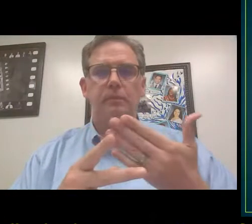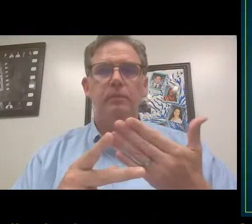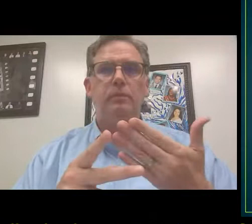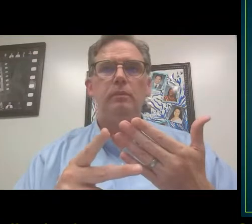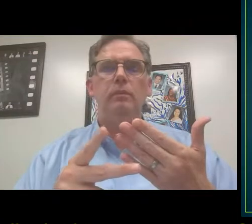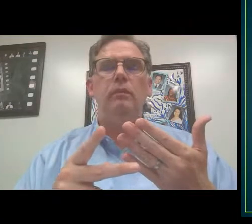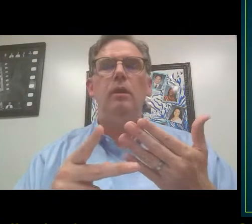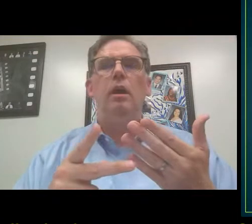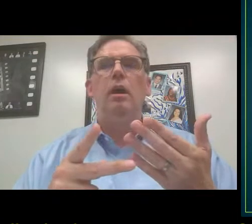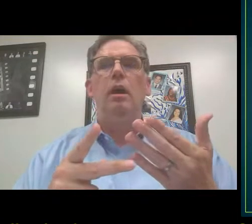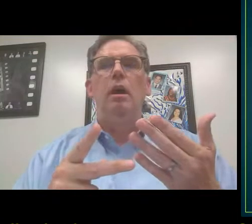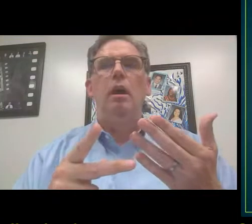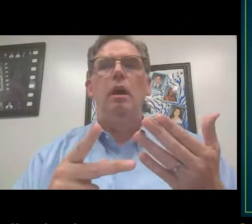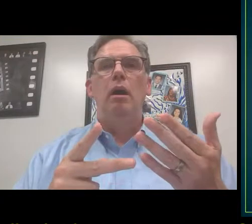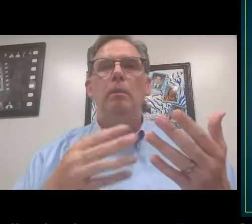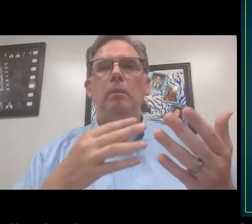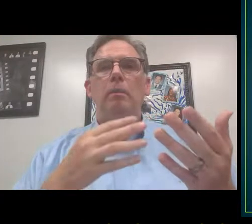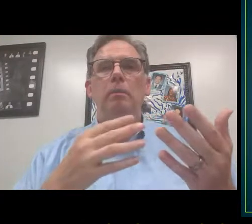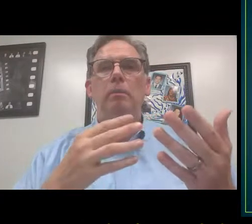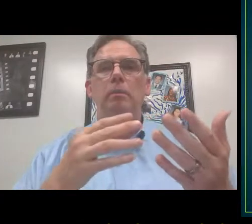program.